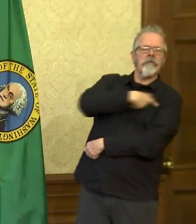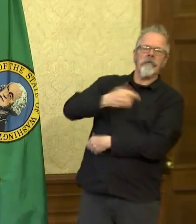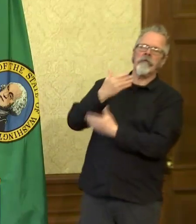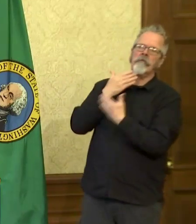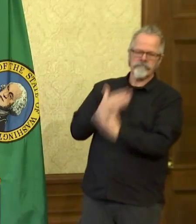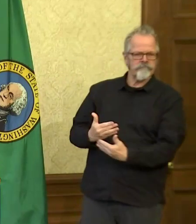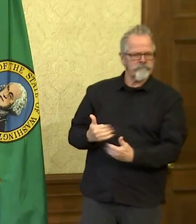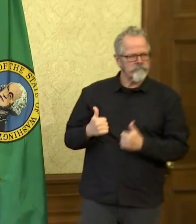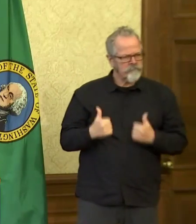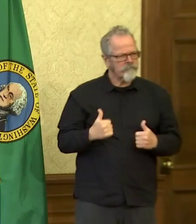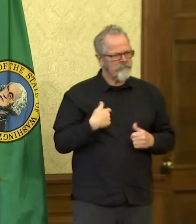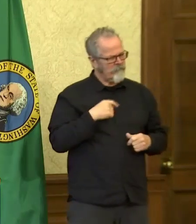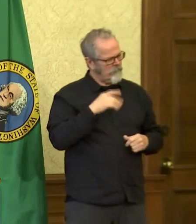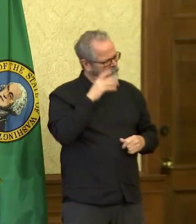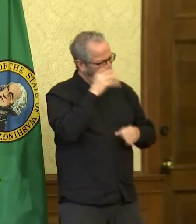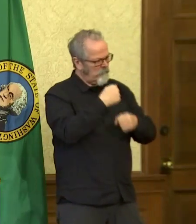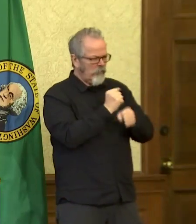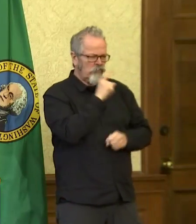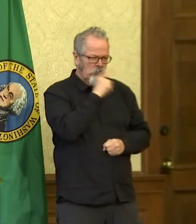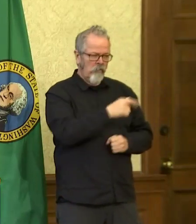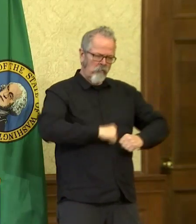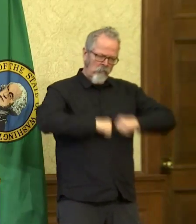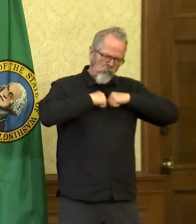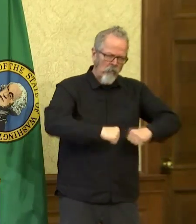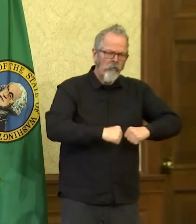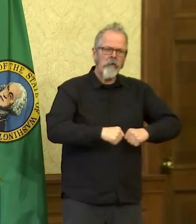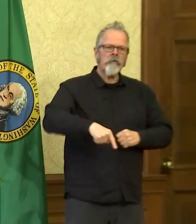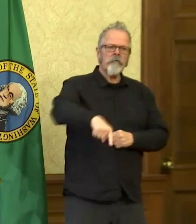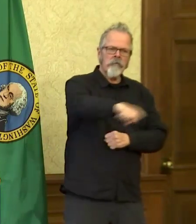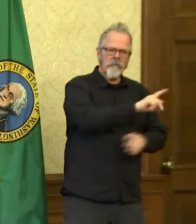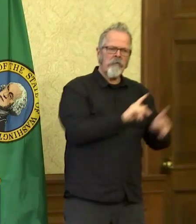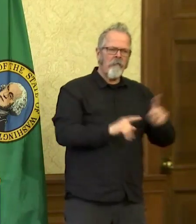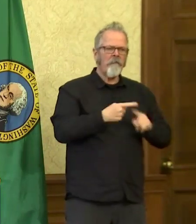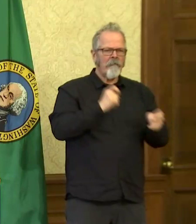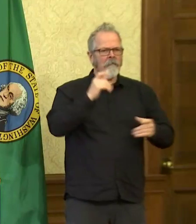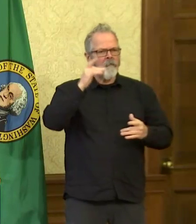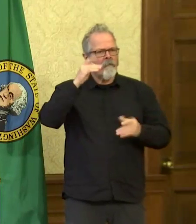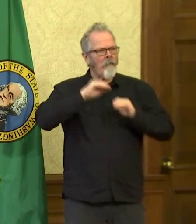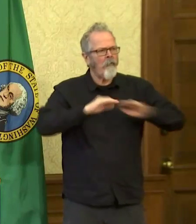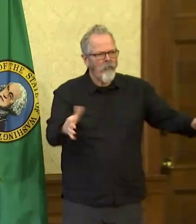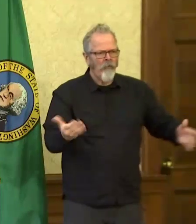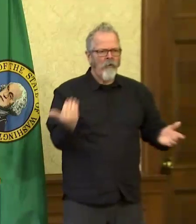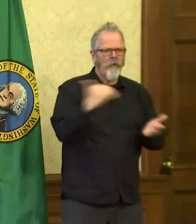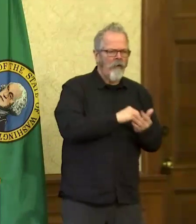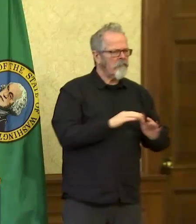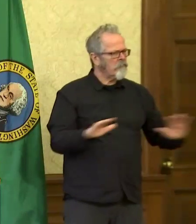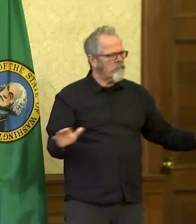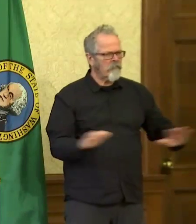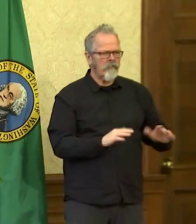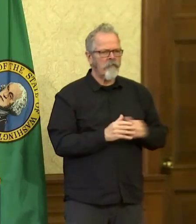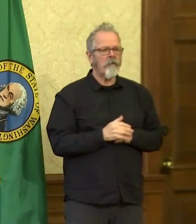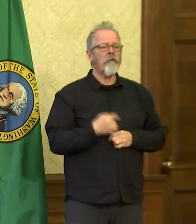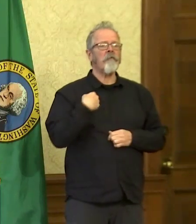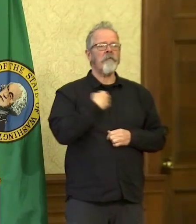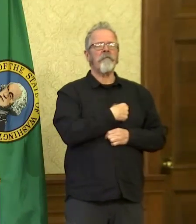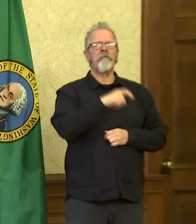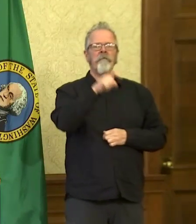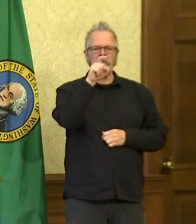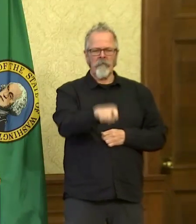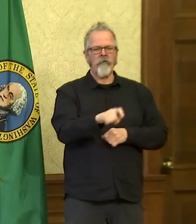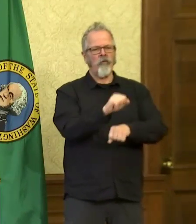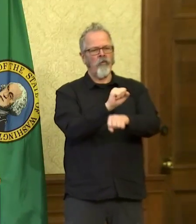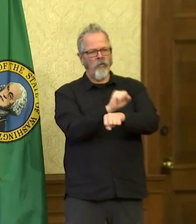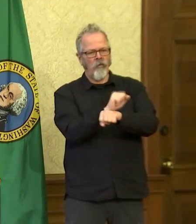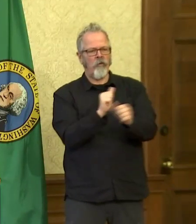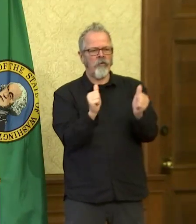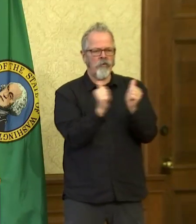BIW know we all have to work together in this and to make it through this health emergency. And those of us in the construction industry,